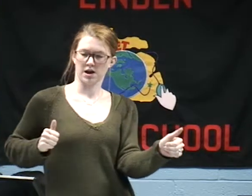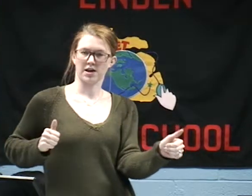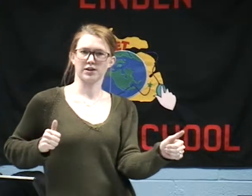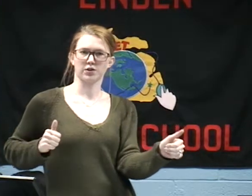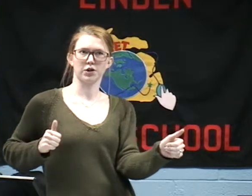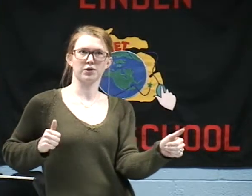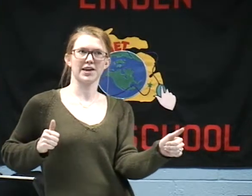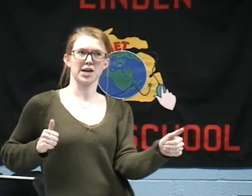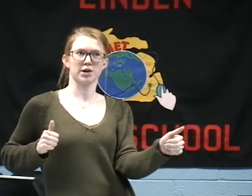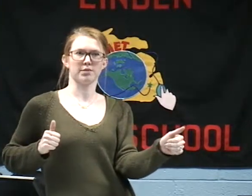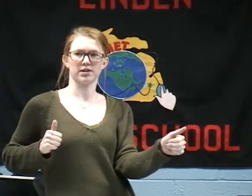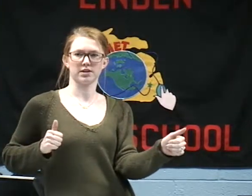And then, so what do you think catch up is?